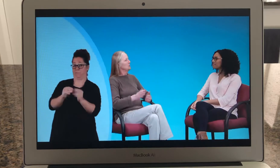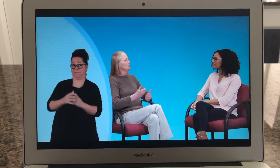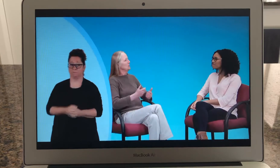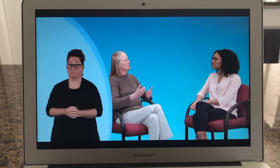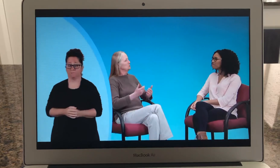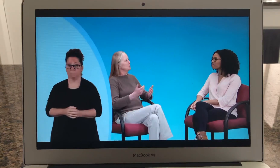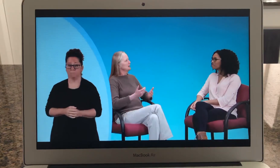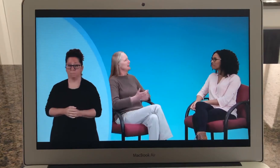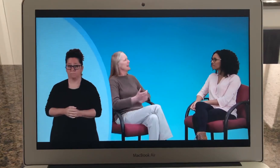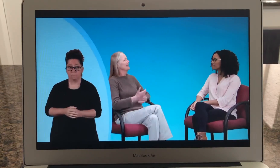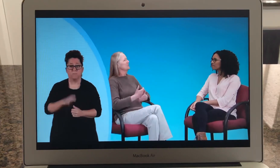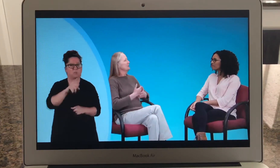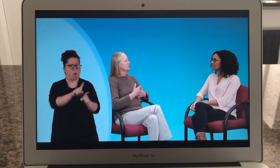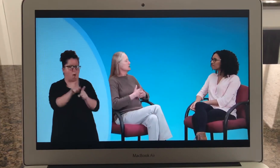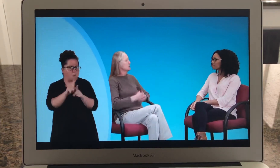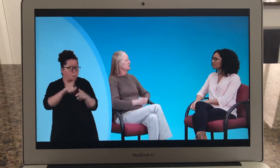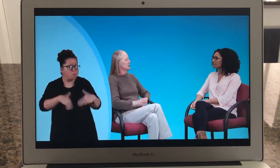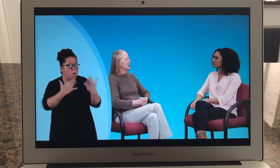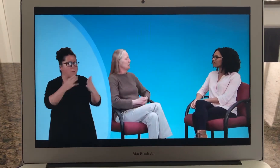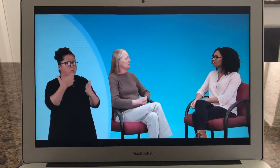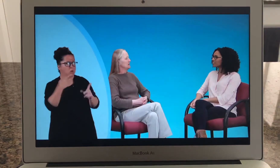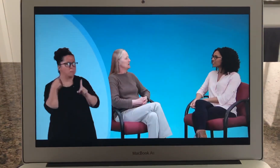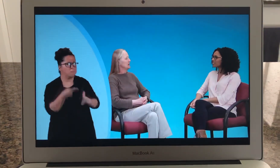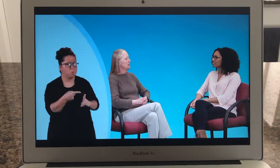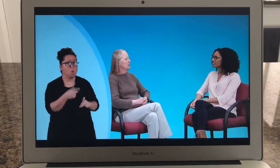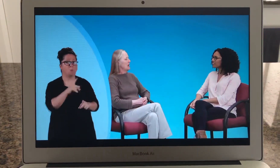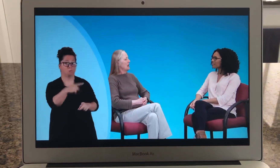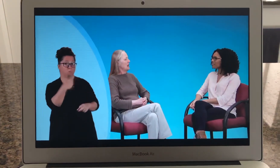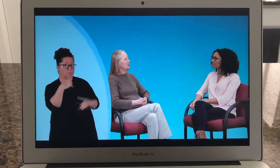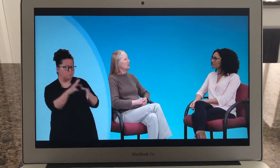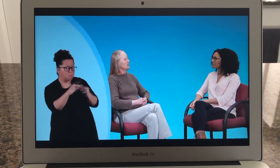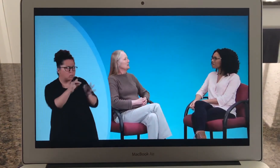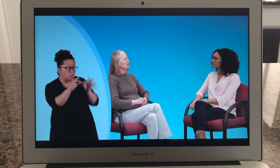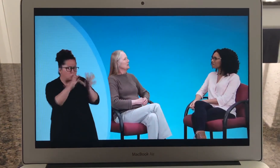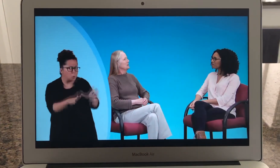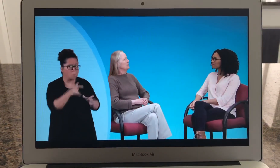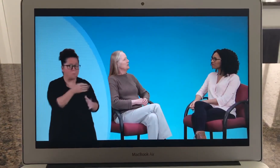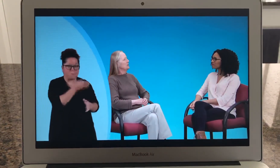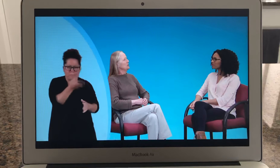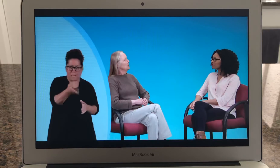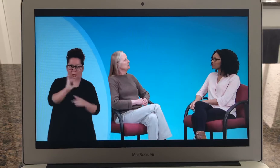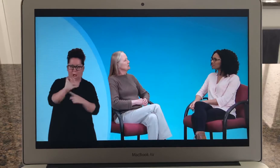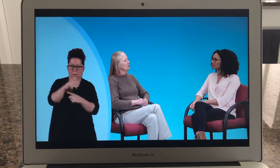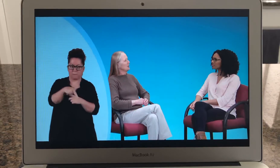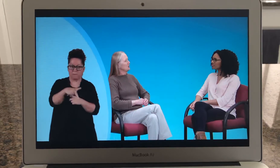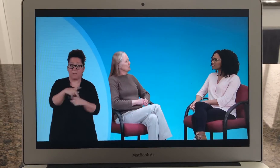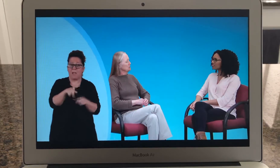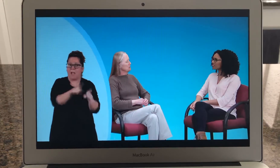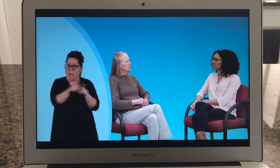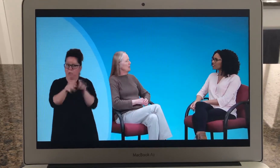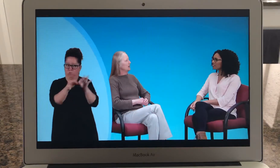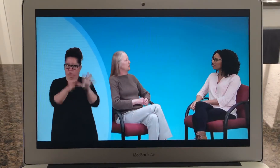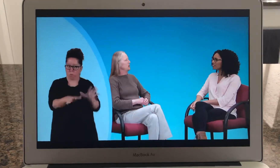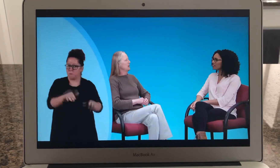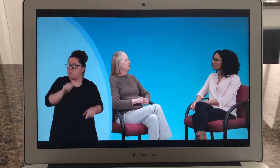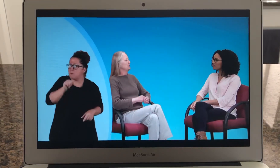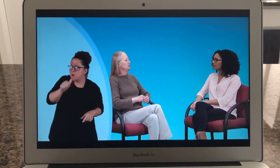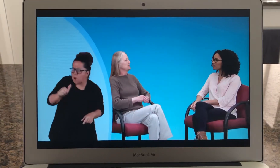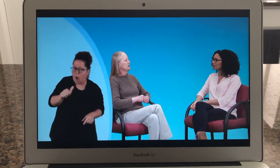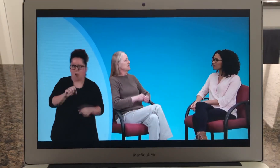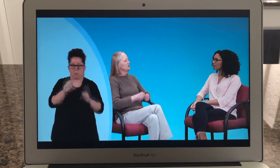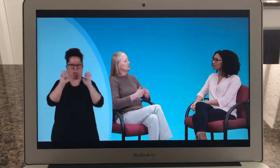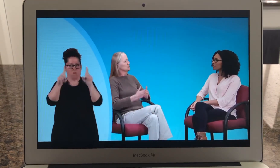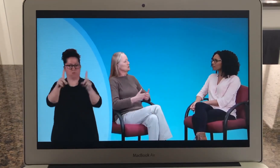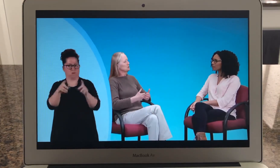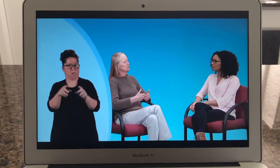provide in the IEP meeting. It's also a good point when you described there the IEP meeting. There's also